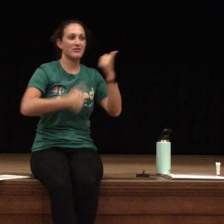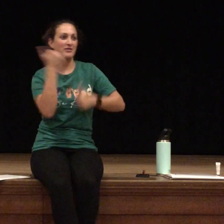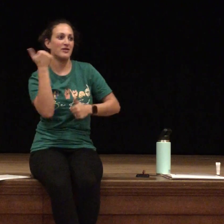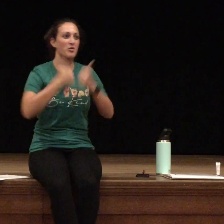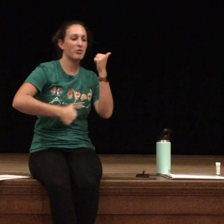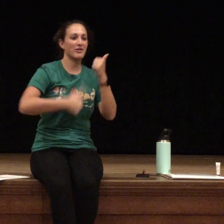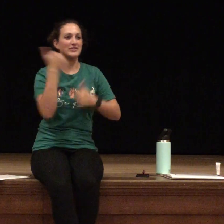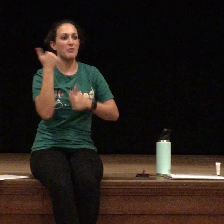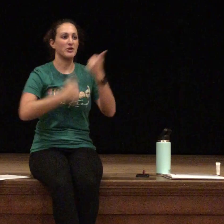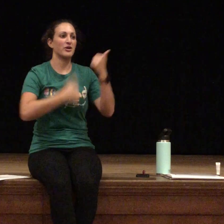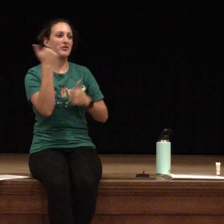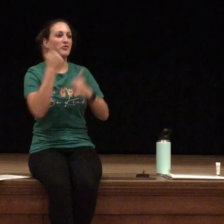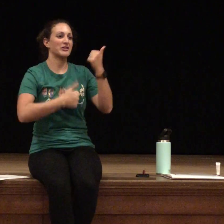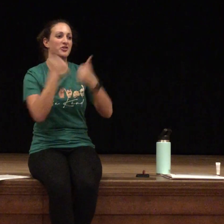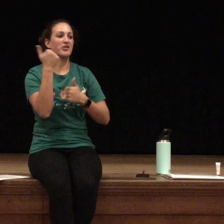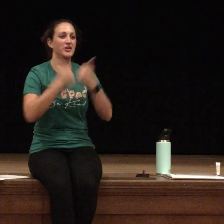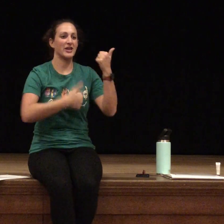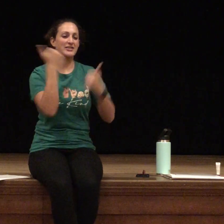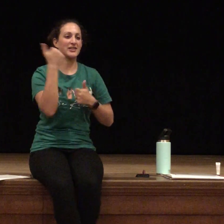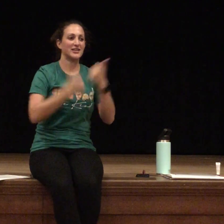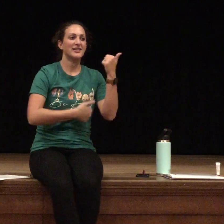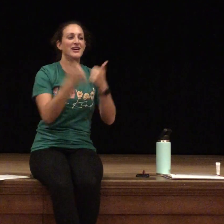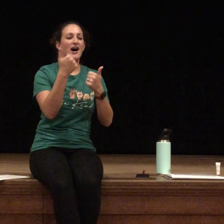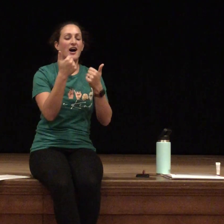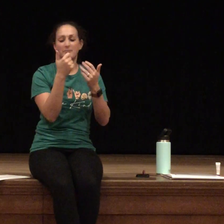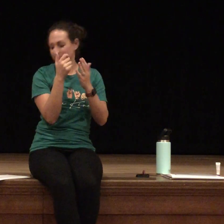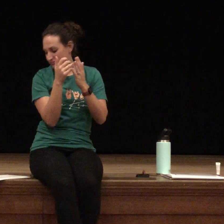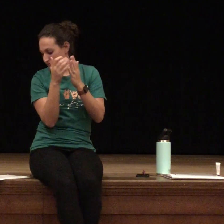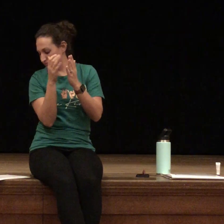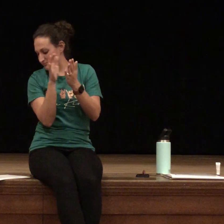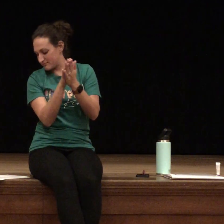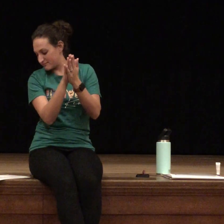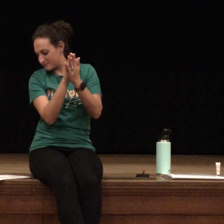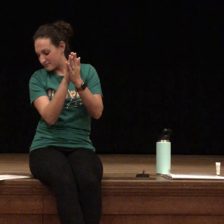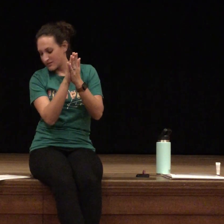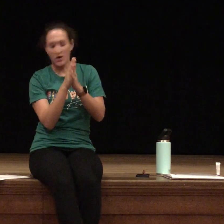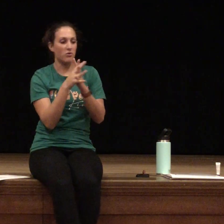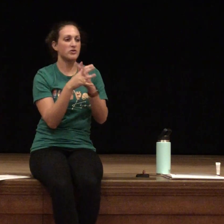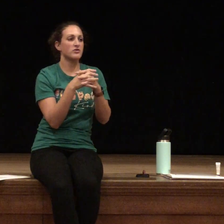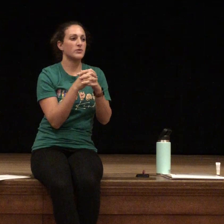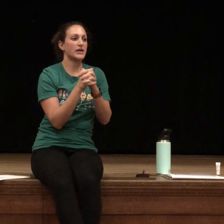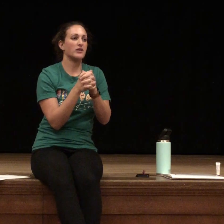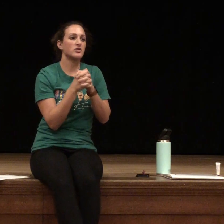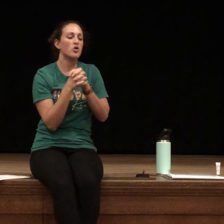don't put a little step into it or else you'll look like you're dancing. So we'll do those ones again. So who?